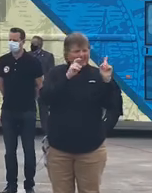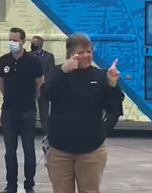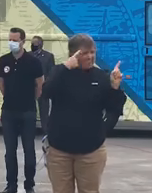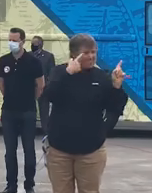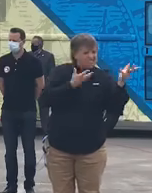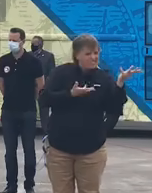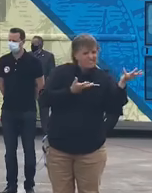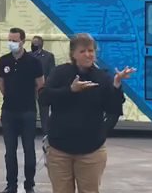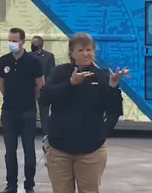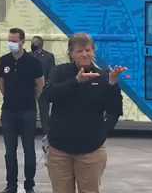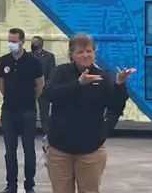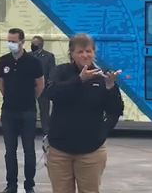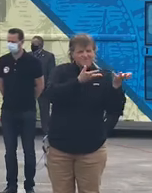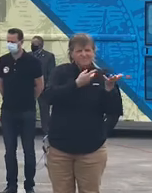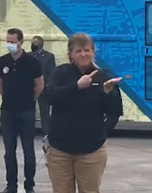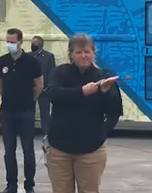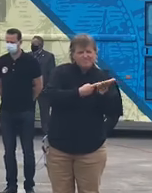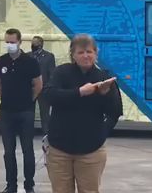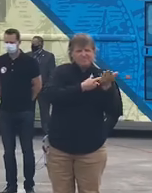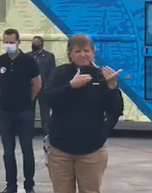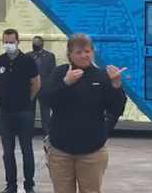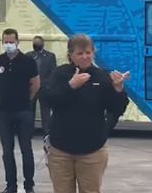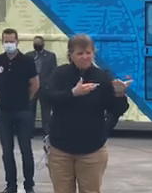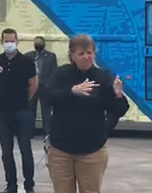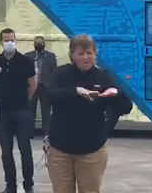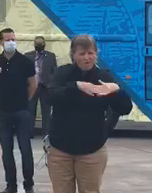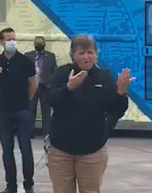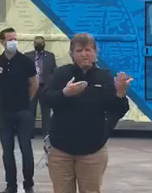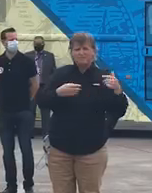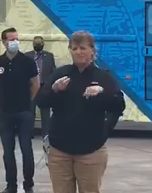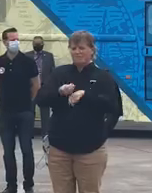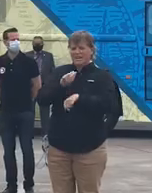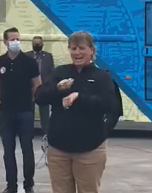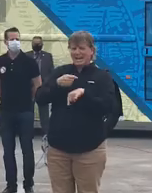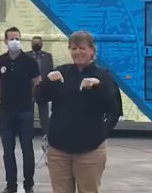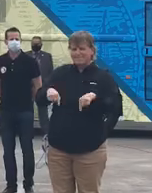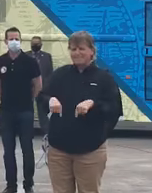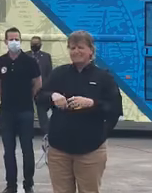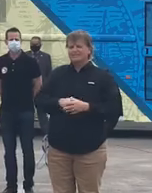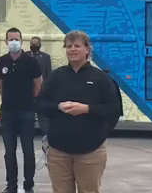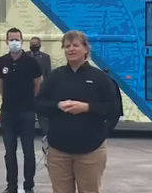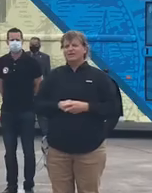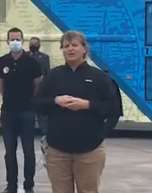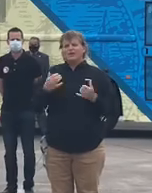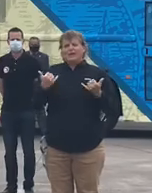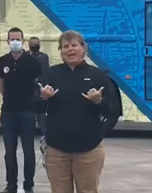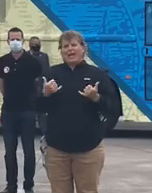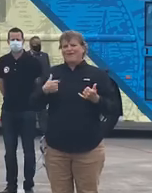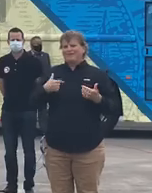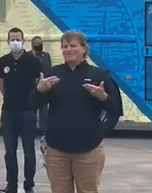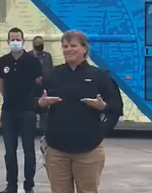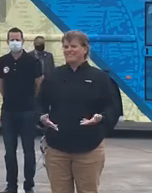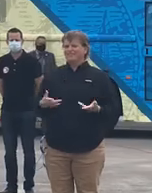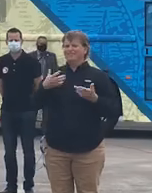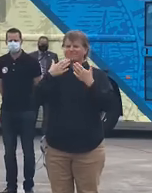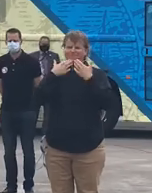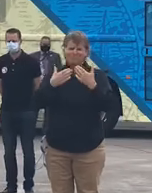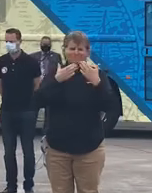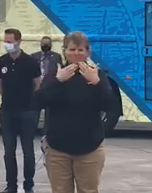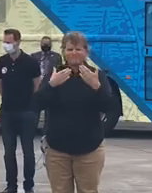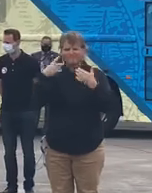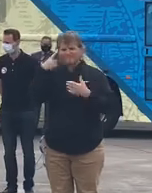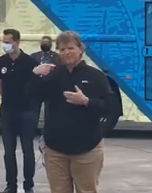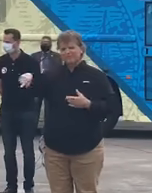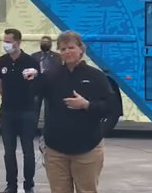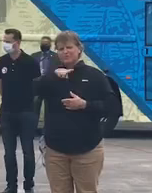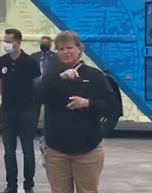to open up the economy here in Miami-Dade. And so I'm here just to express my gratitude. I think there's some good